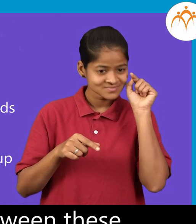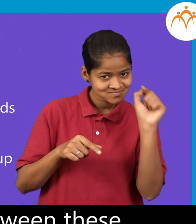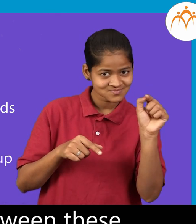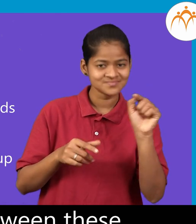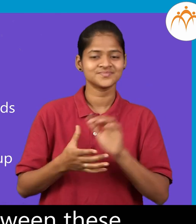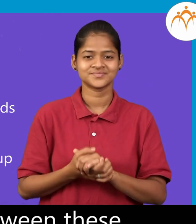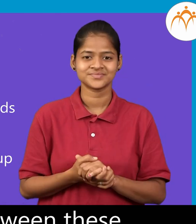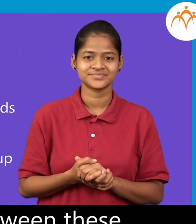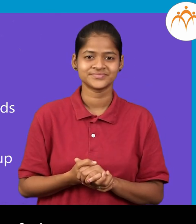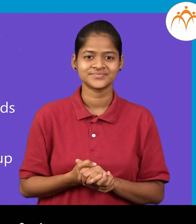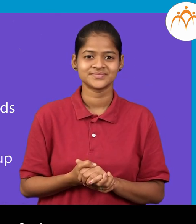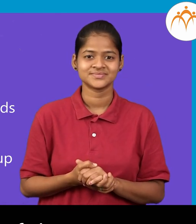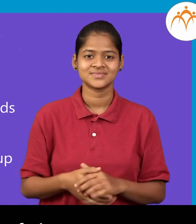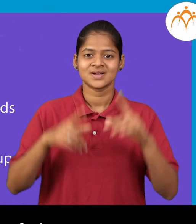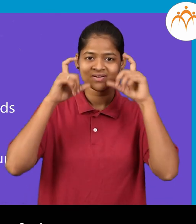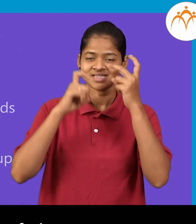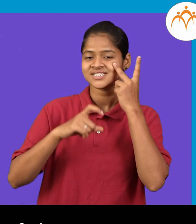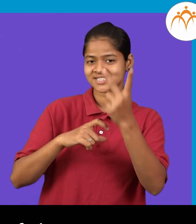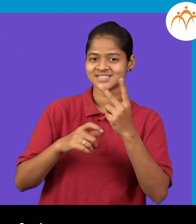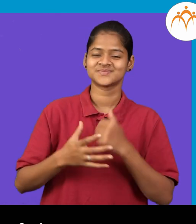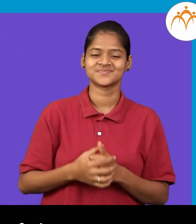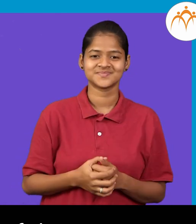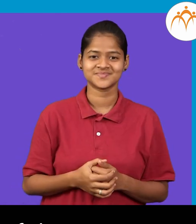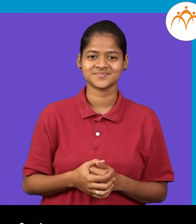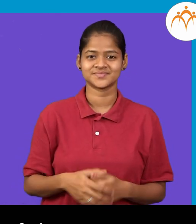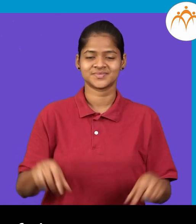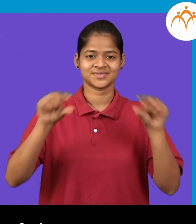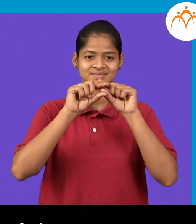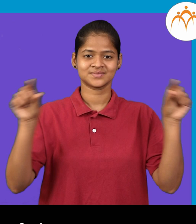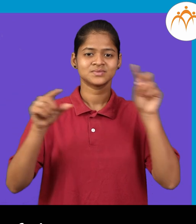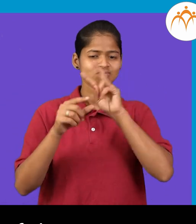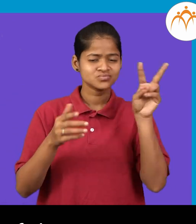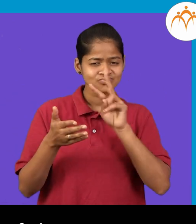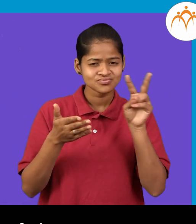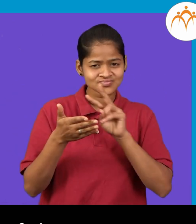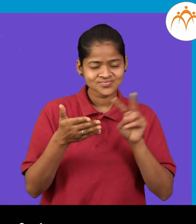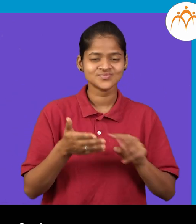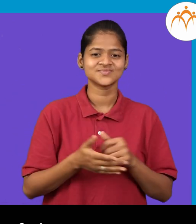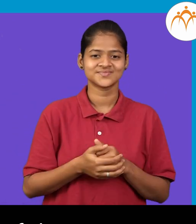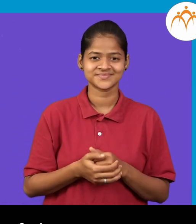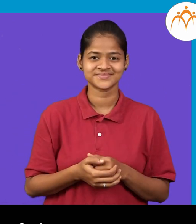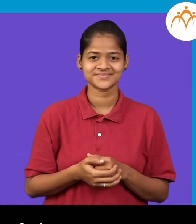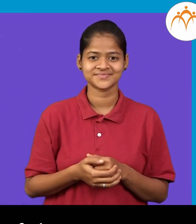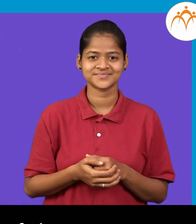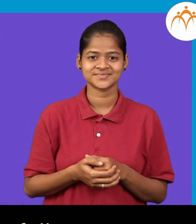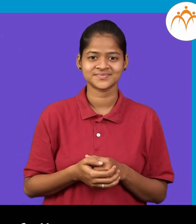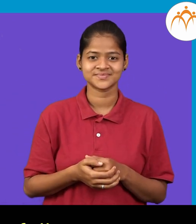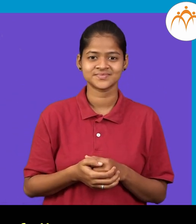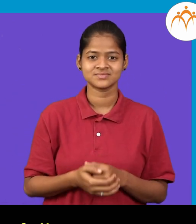We put a dot at the end of the sentence. This is called